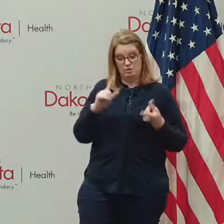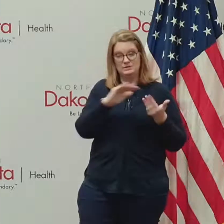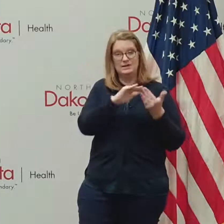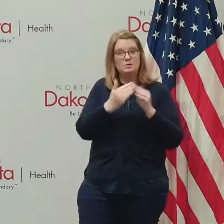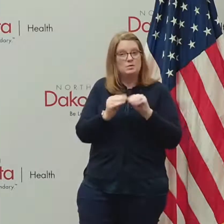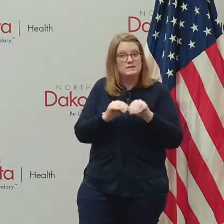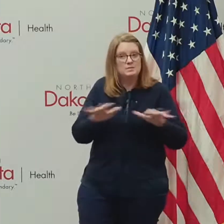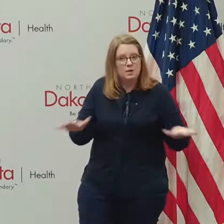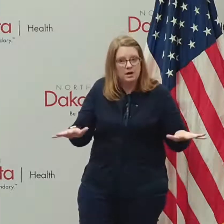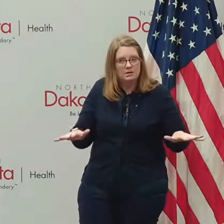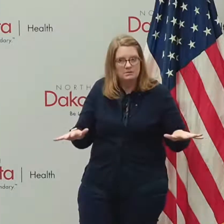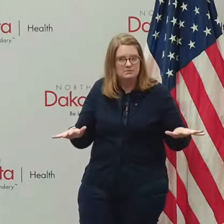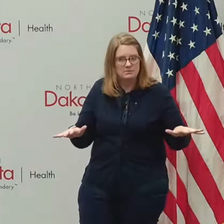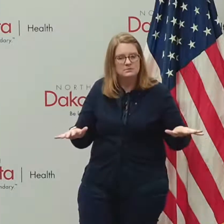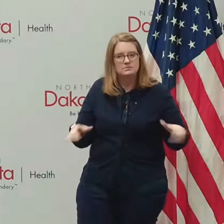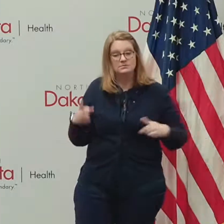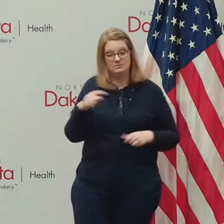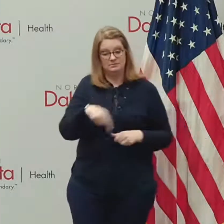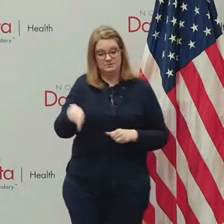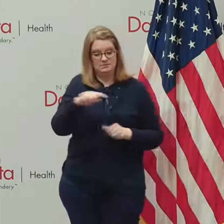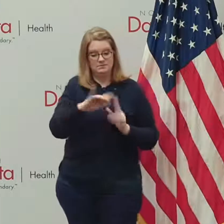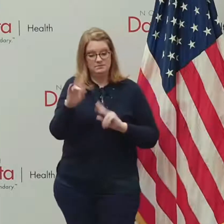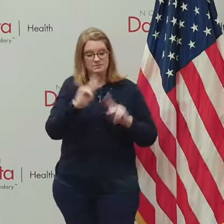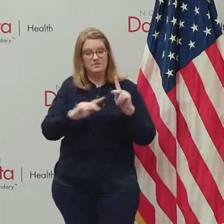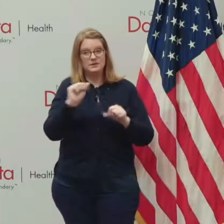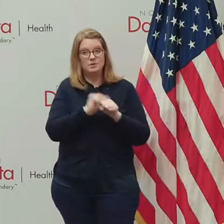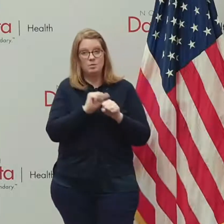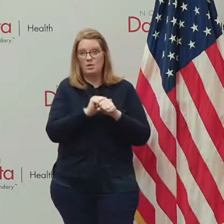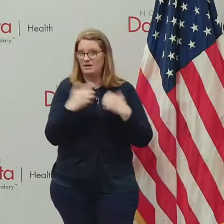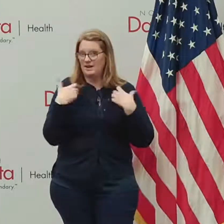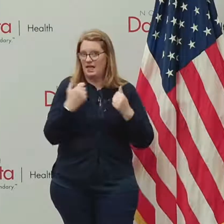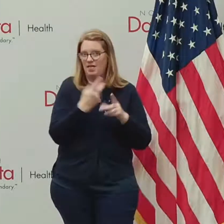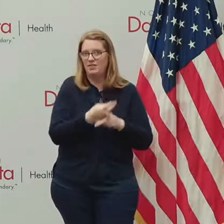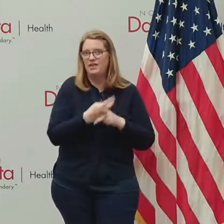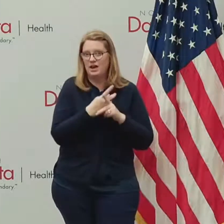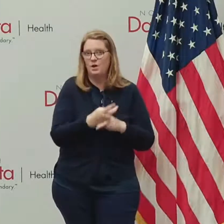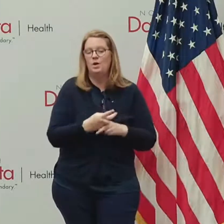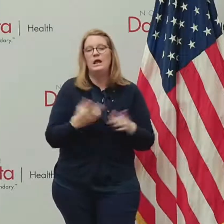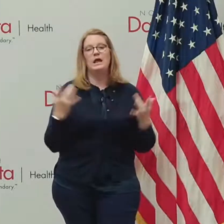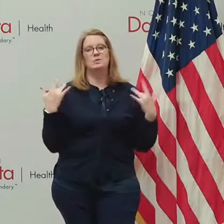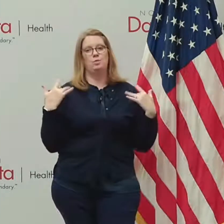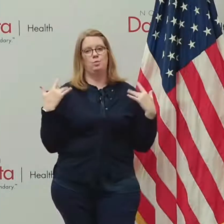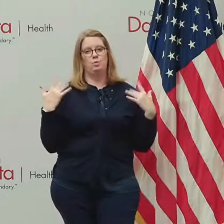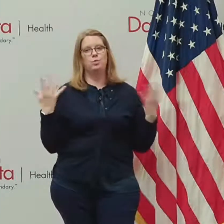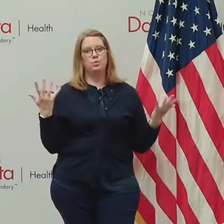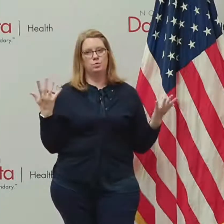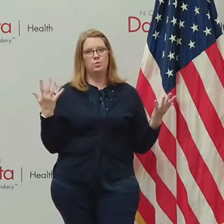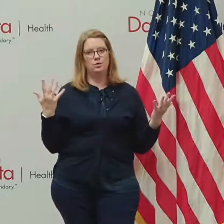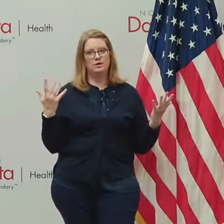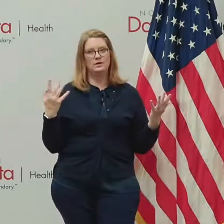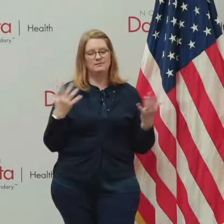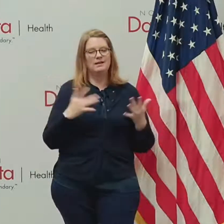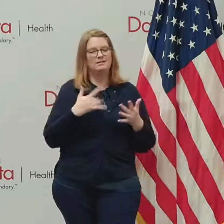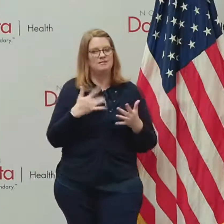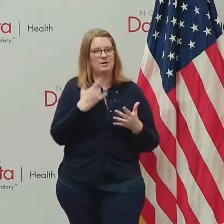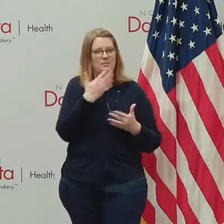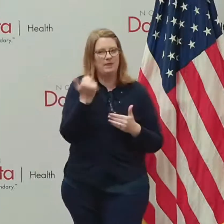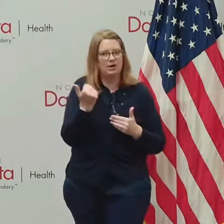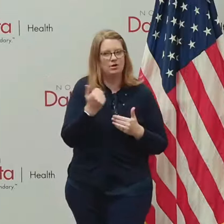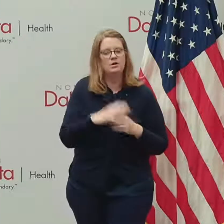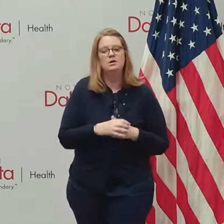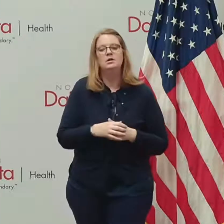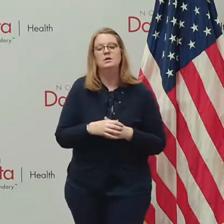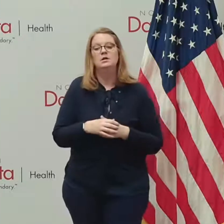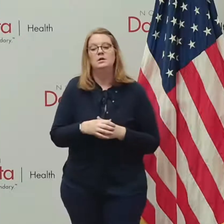takes a load off of those people who work in healthcare. Again, we know there's a lag time before